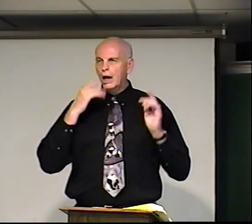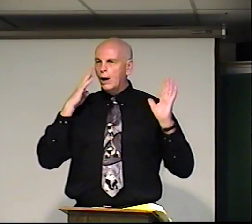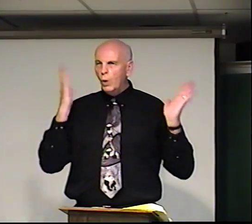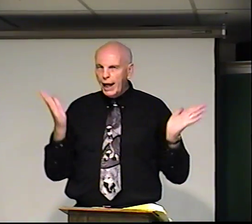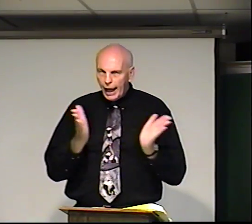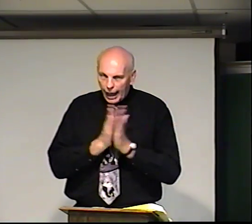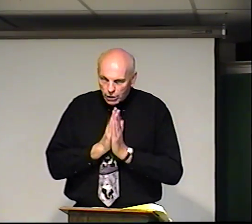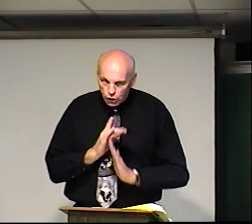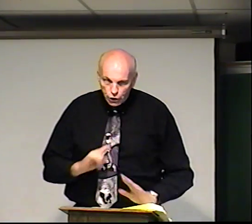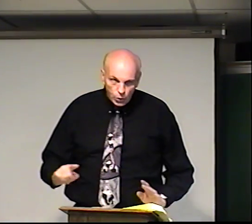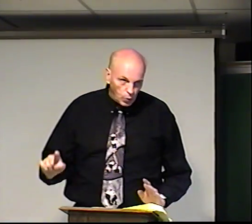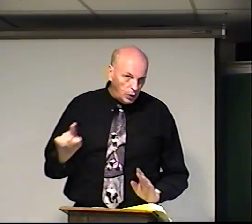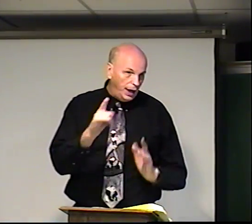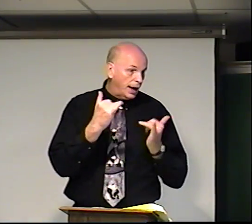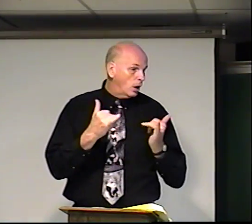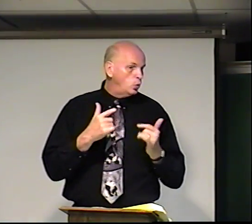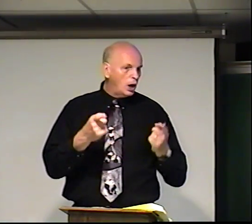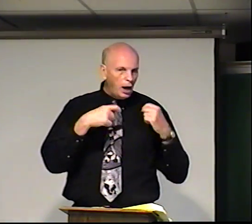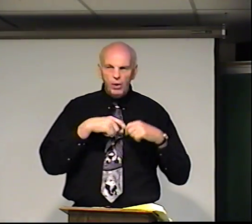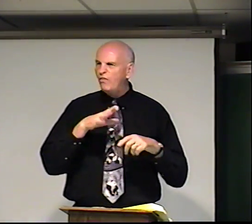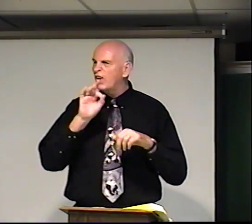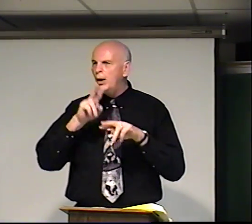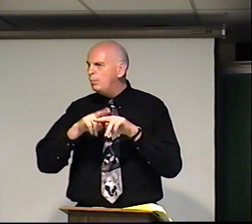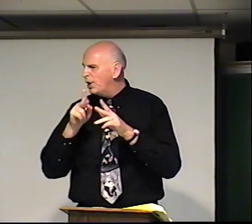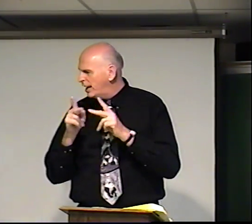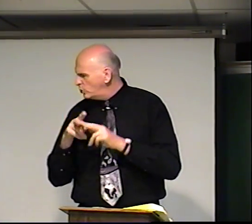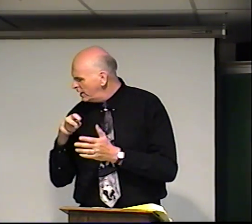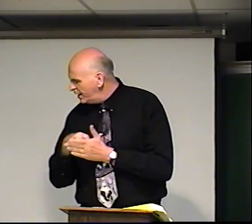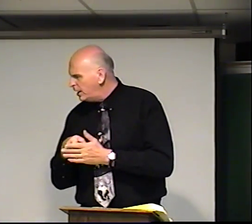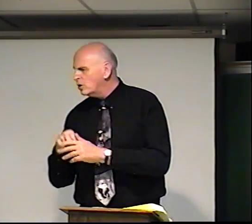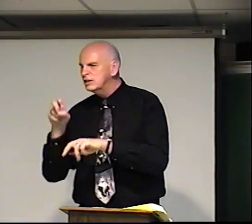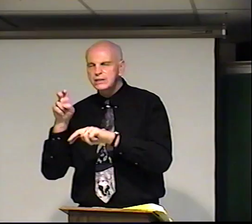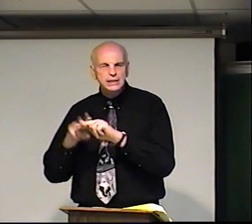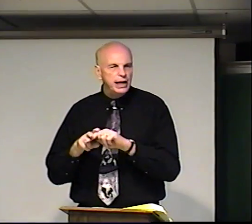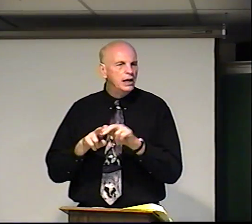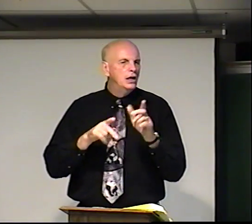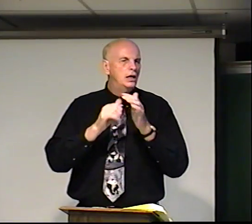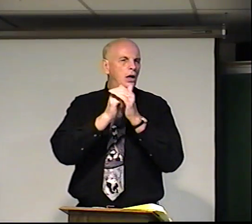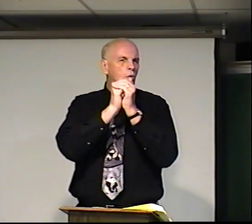videos? What I ask you now, become a better place near the